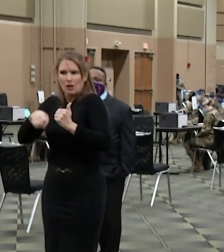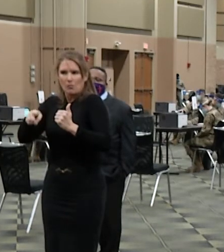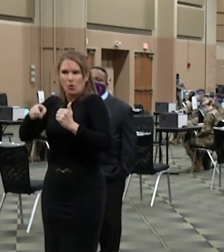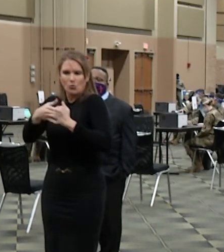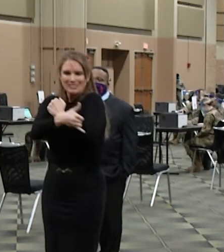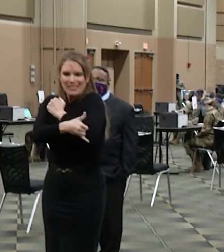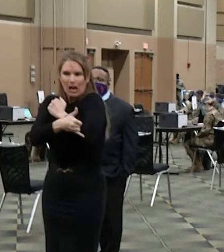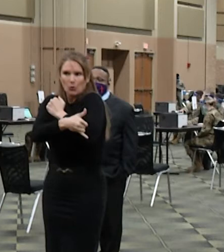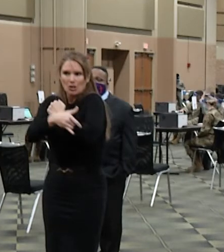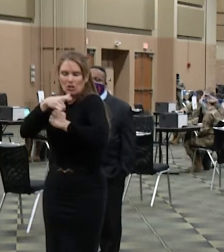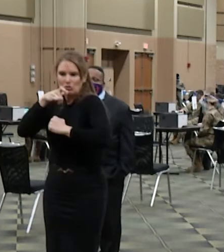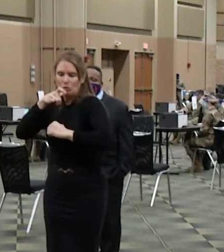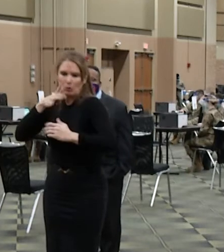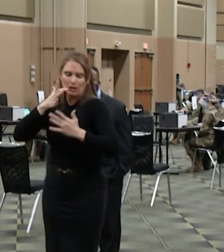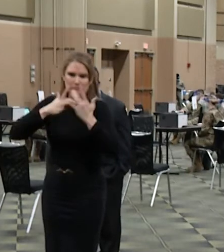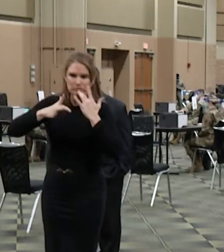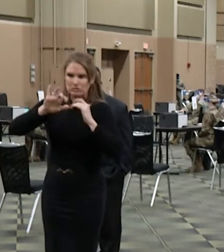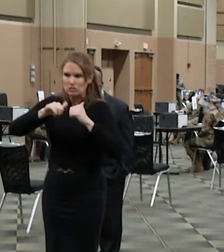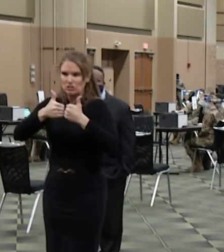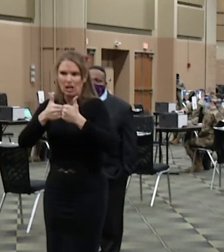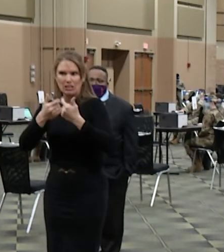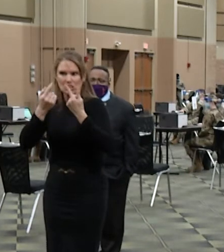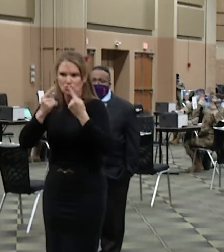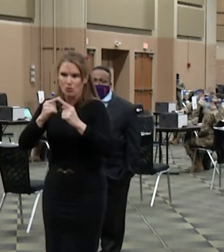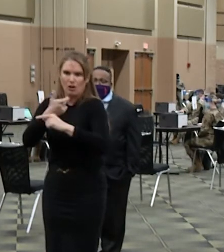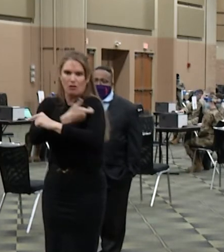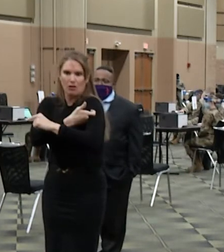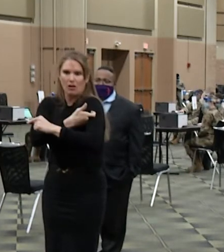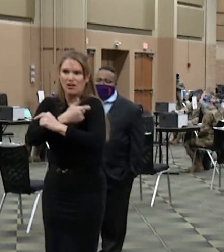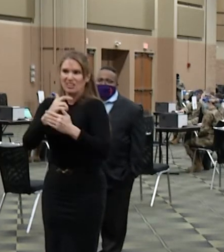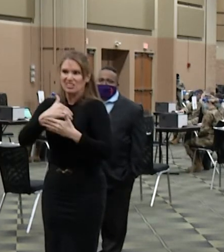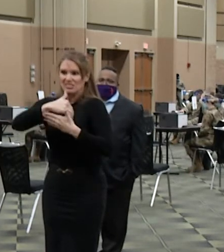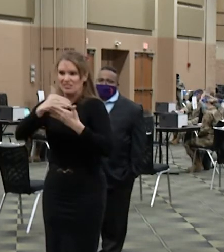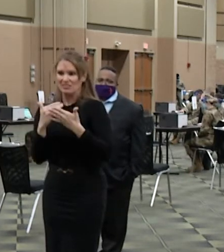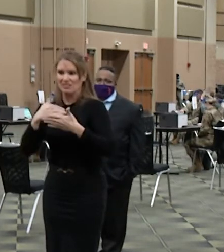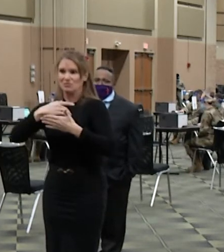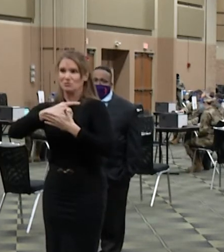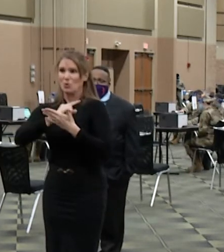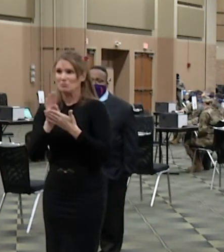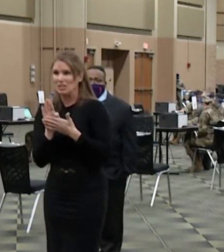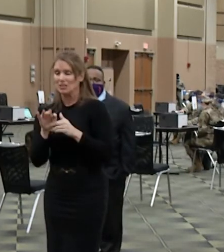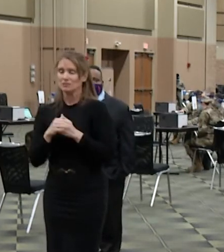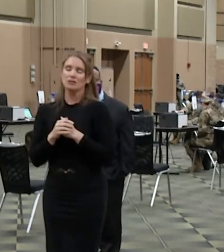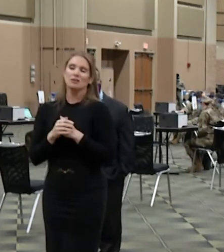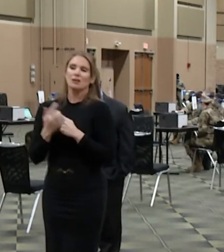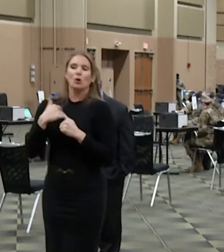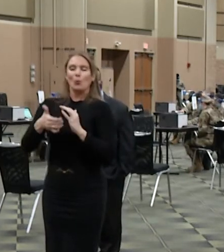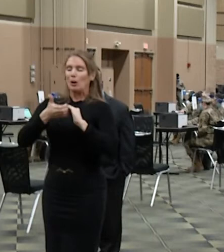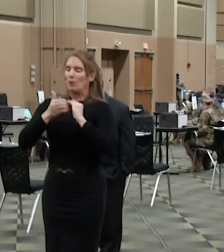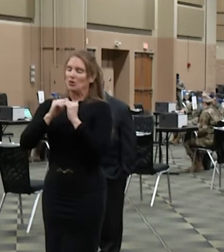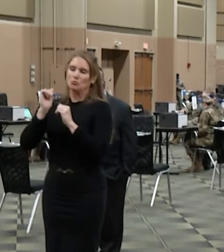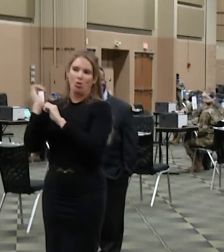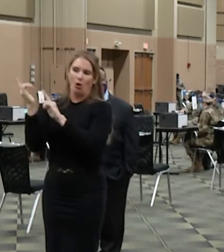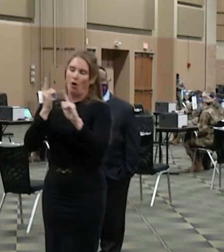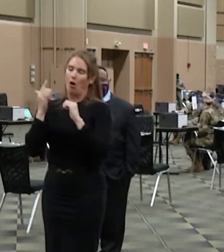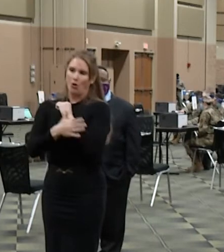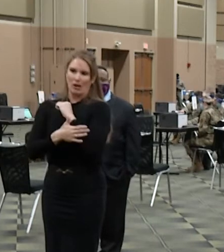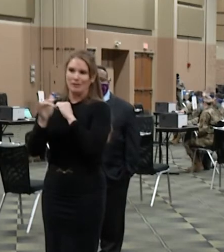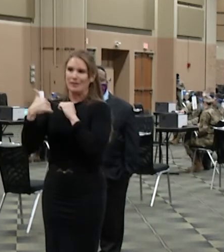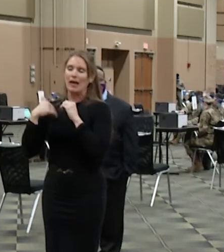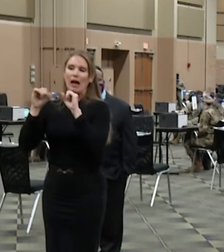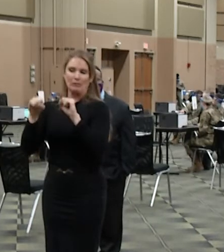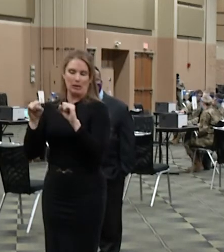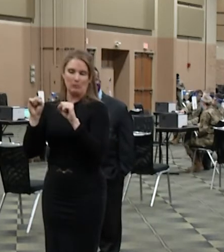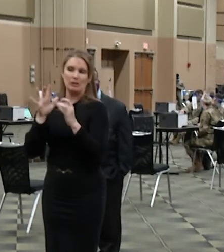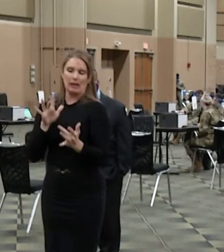individual counties that are having challenges getting to that phase? We're partnered with every single county. They have the ability to work with our